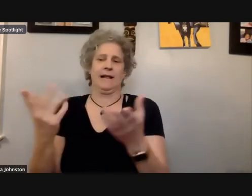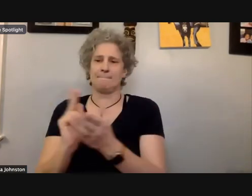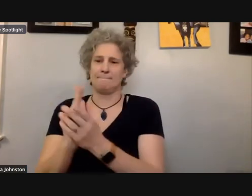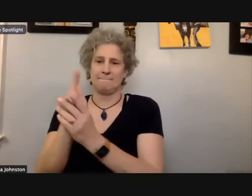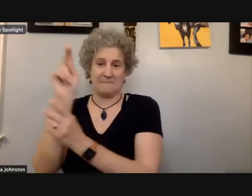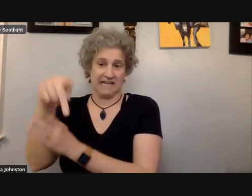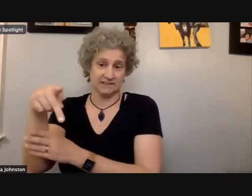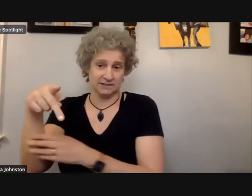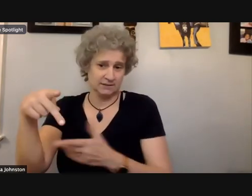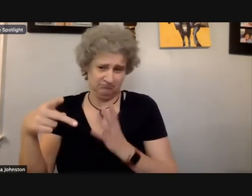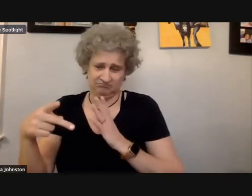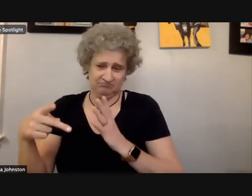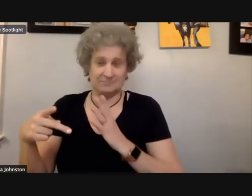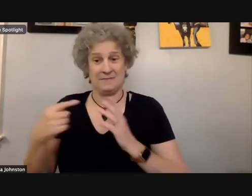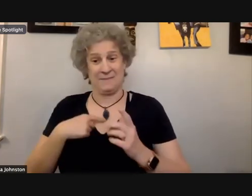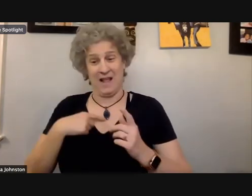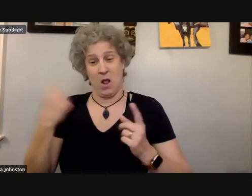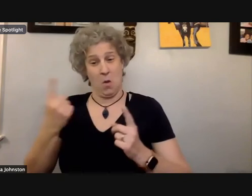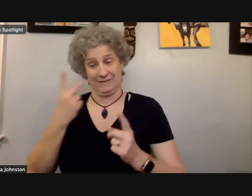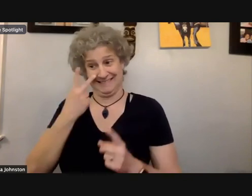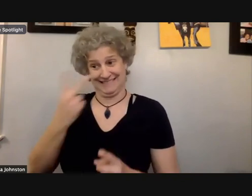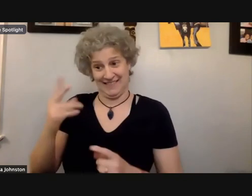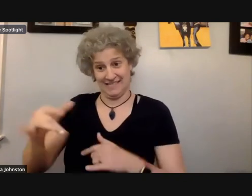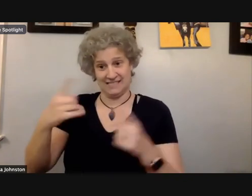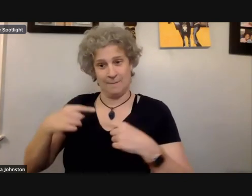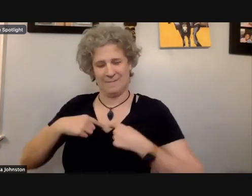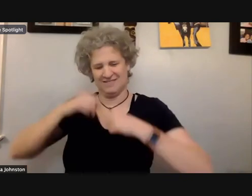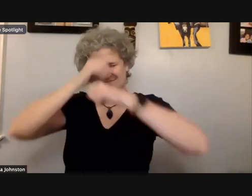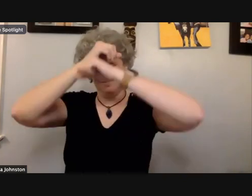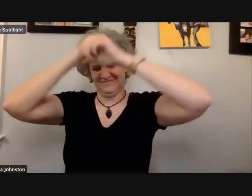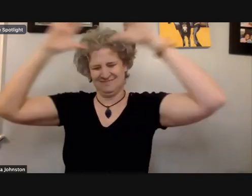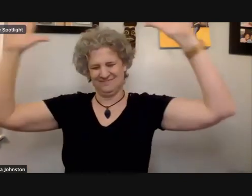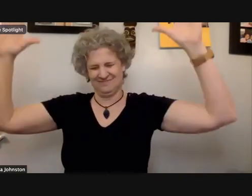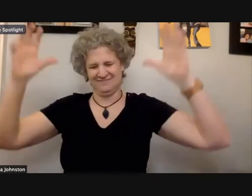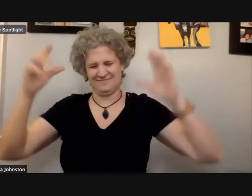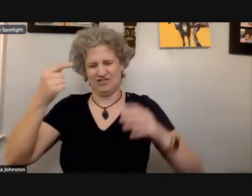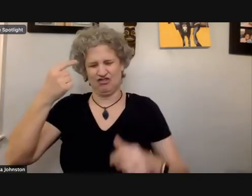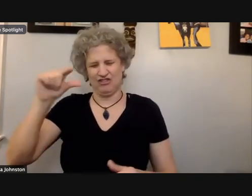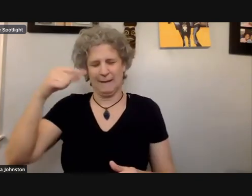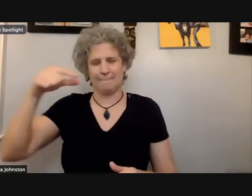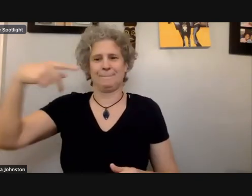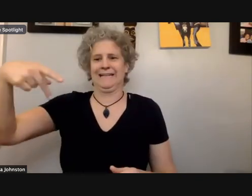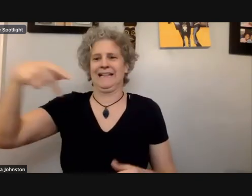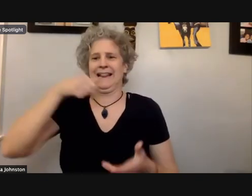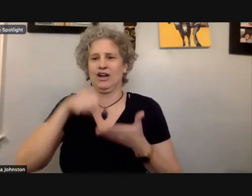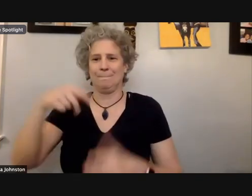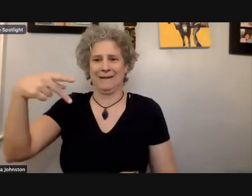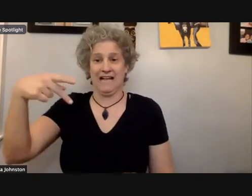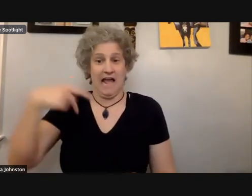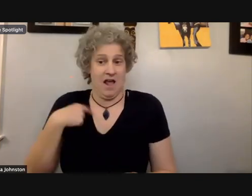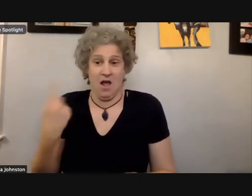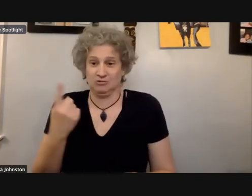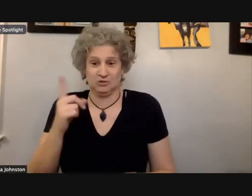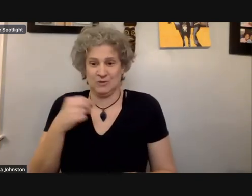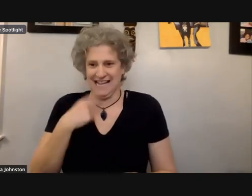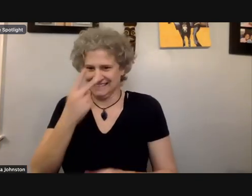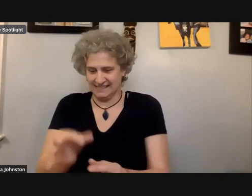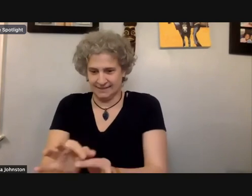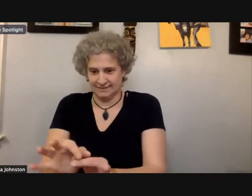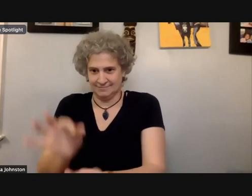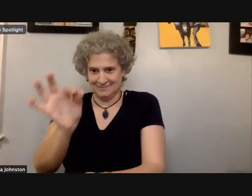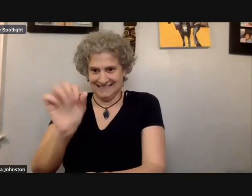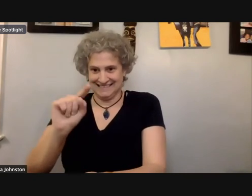Plants. Some people, and I've seen this is an English sign for plants. Whenever I see that, I always envision like the